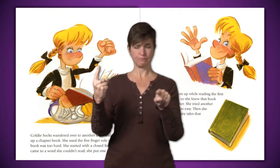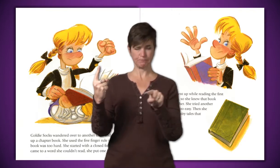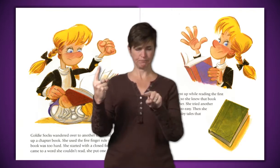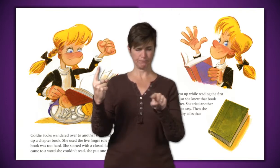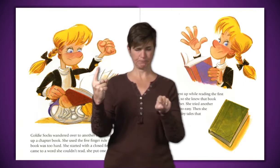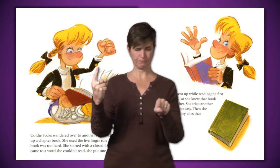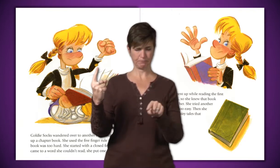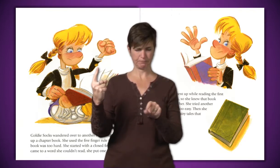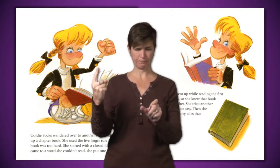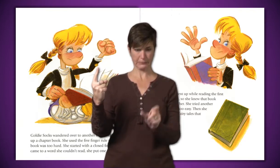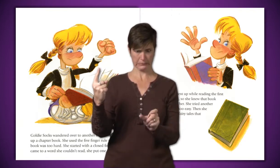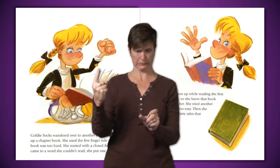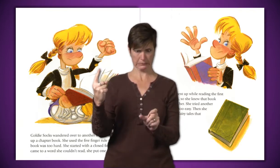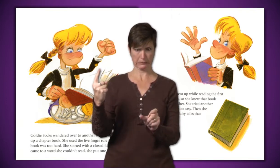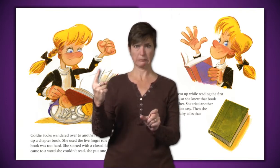up.